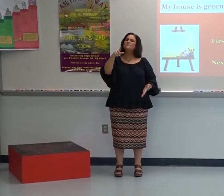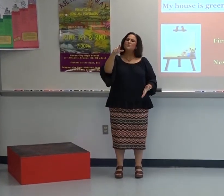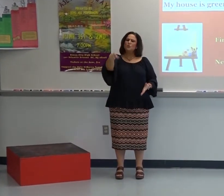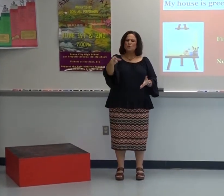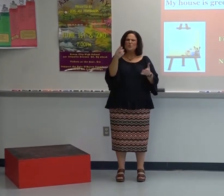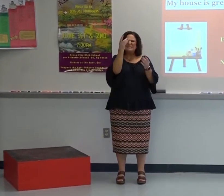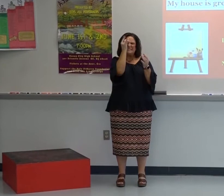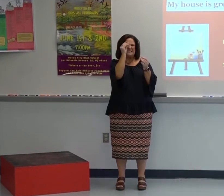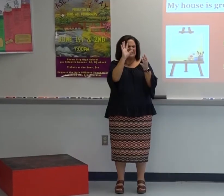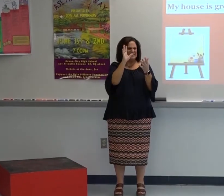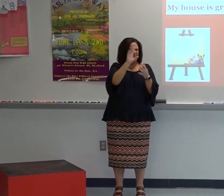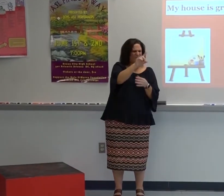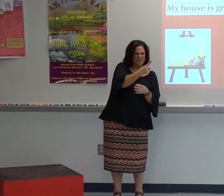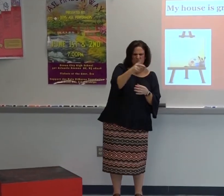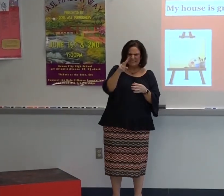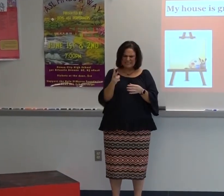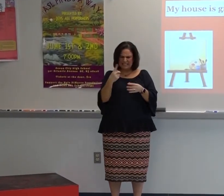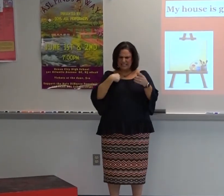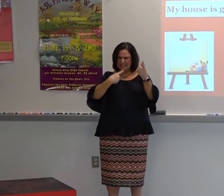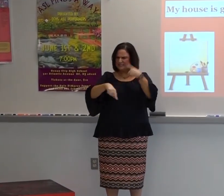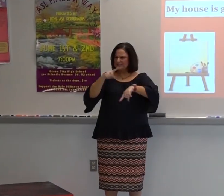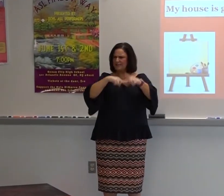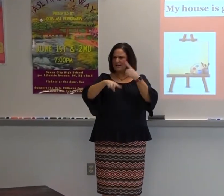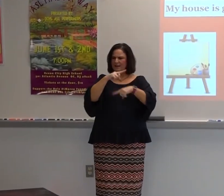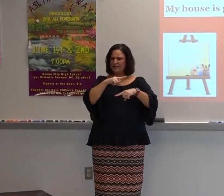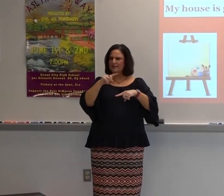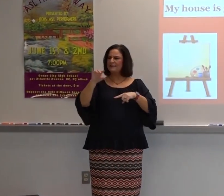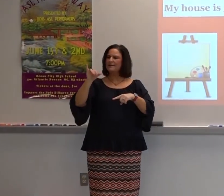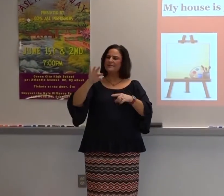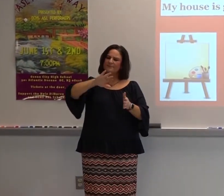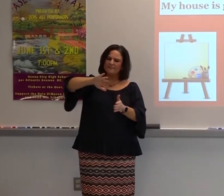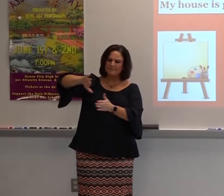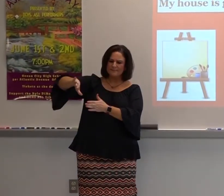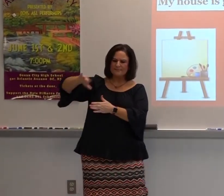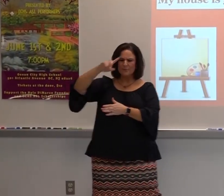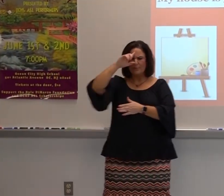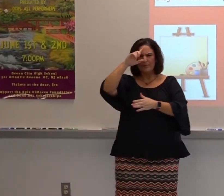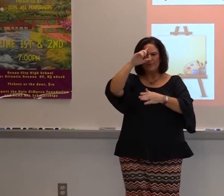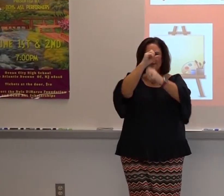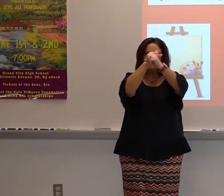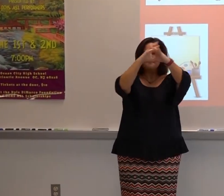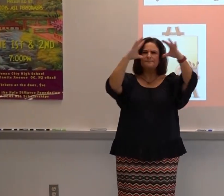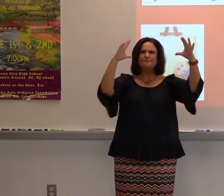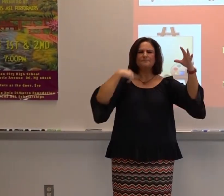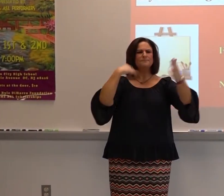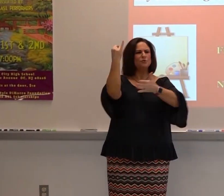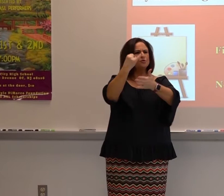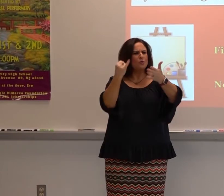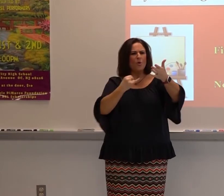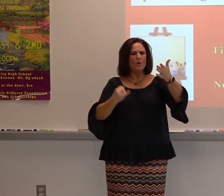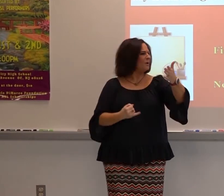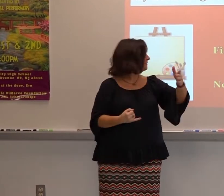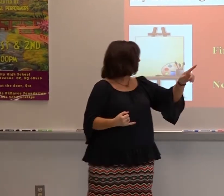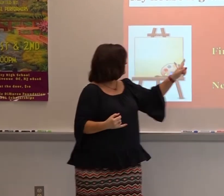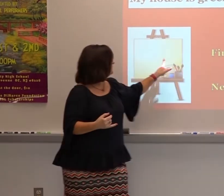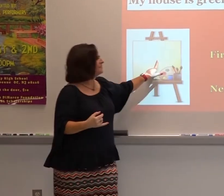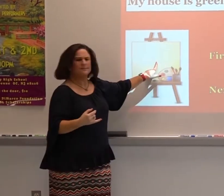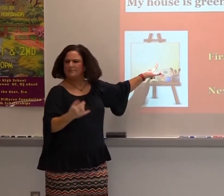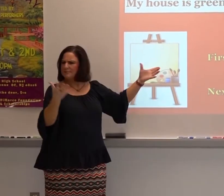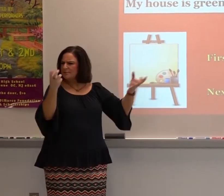review that and then add to it. So remember we talked about when you're trying to decide, you're reading an English sentence and how are you